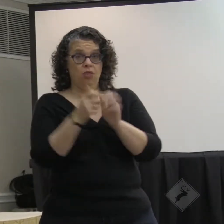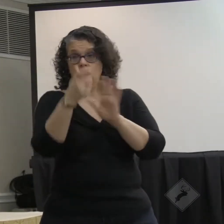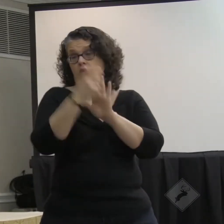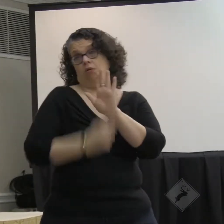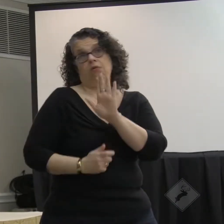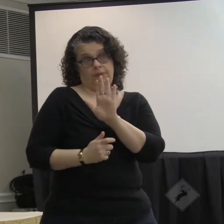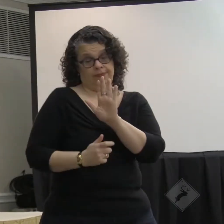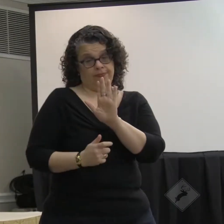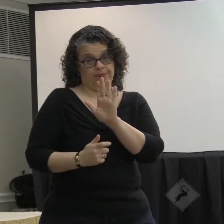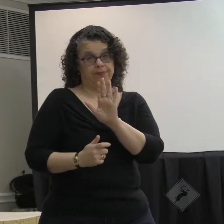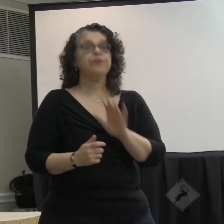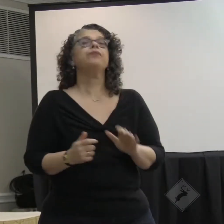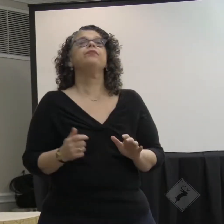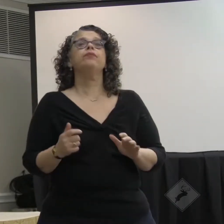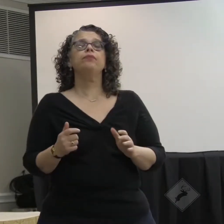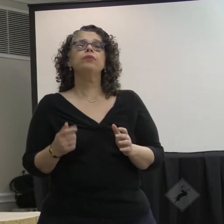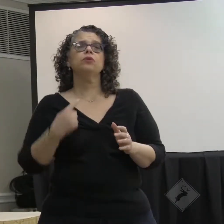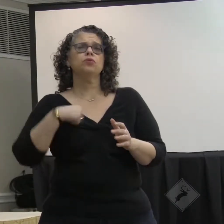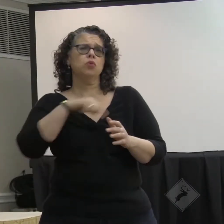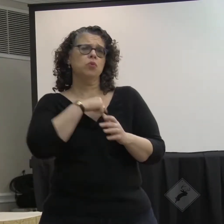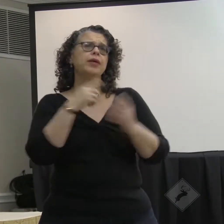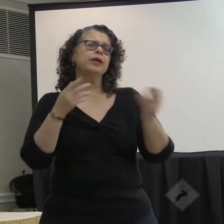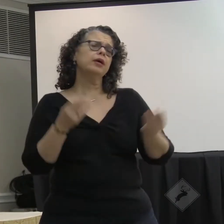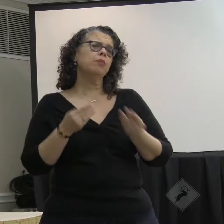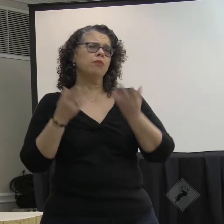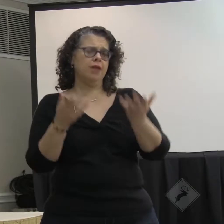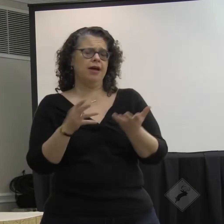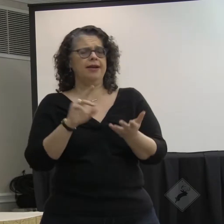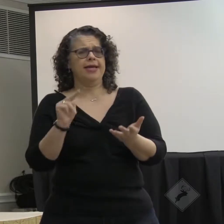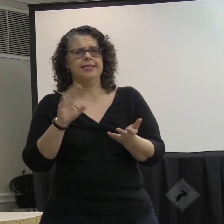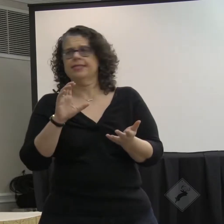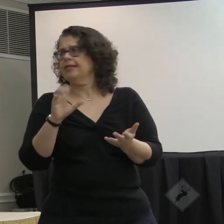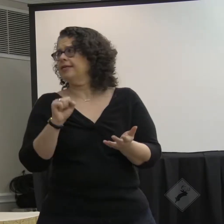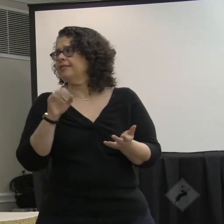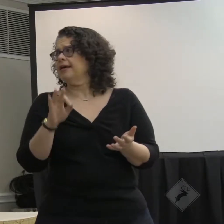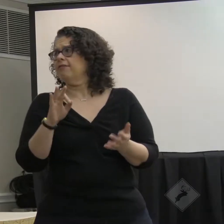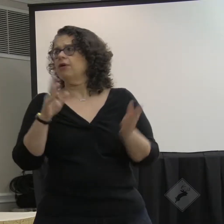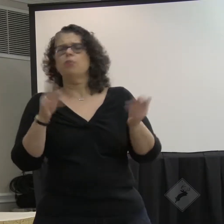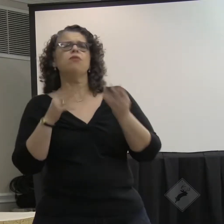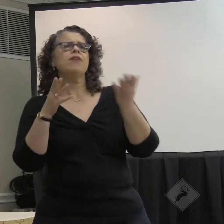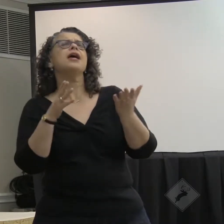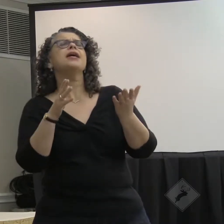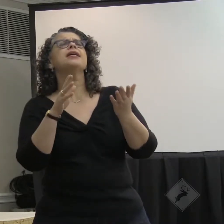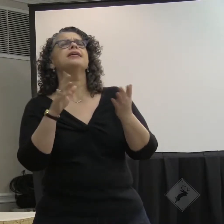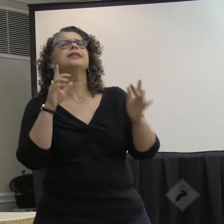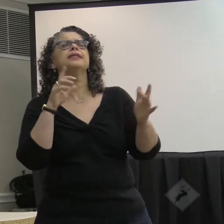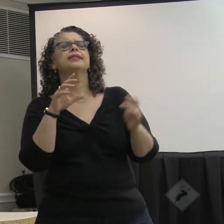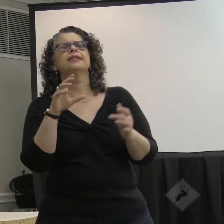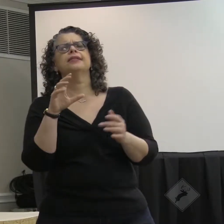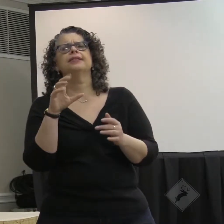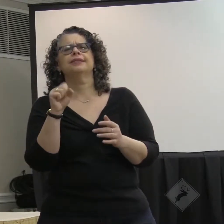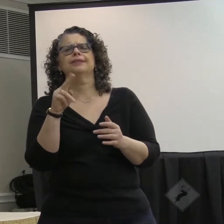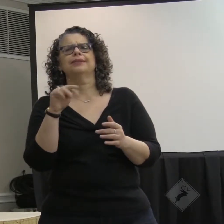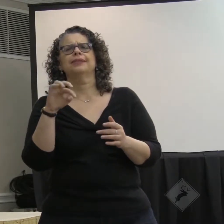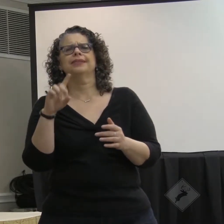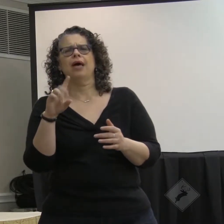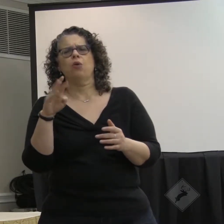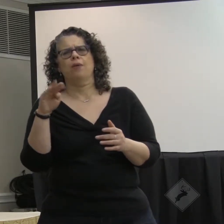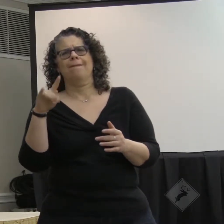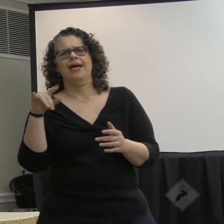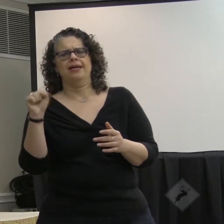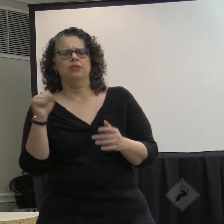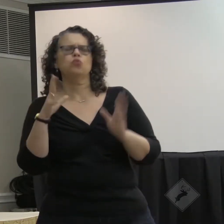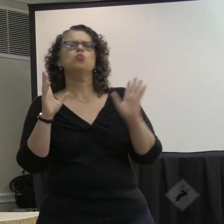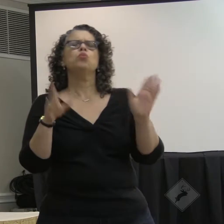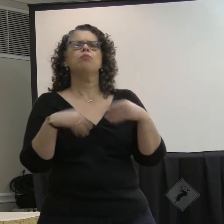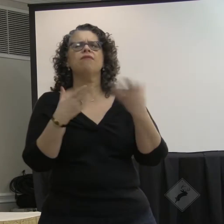article. So we provide, NCSF provides sound bites for people. We provide them on kink, we provide